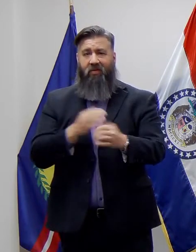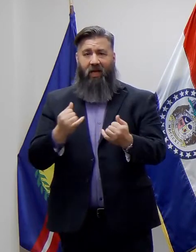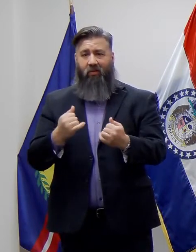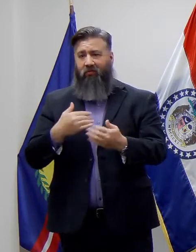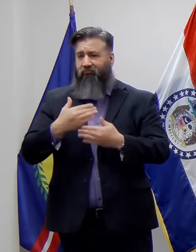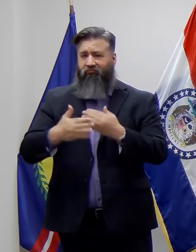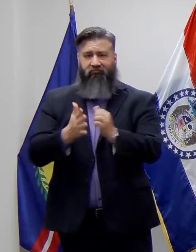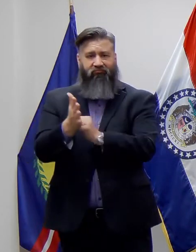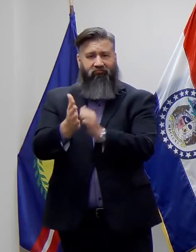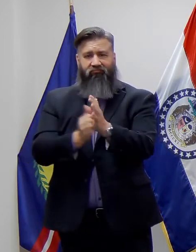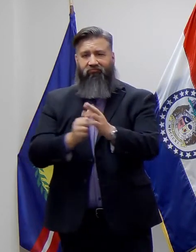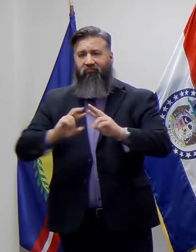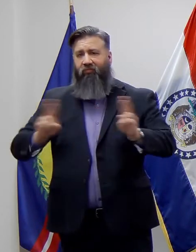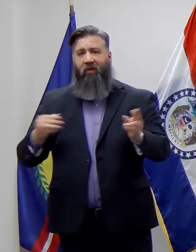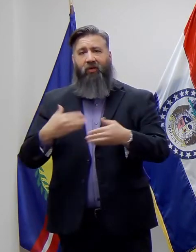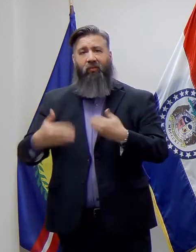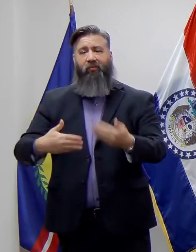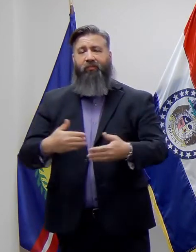at it.